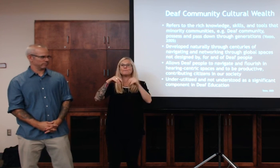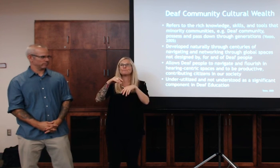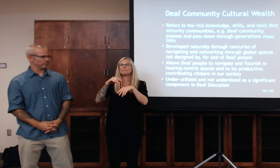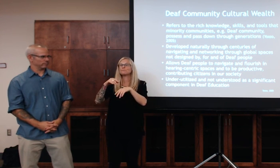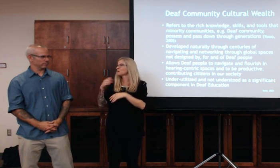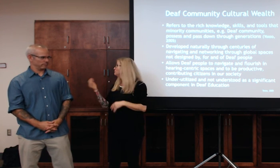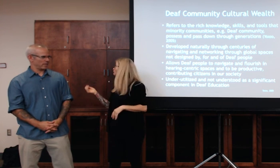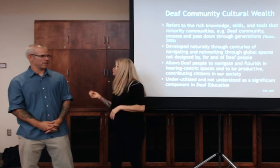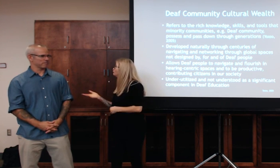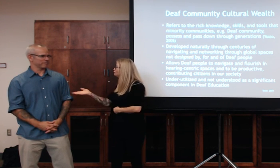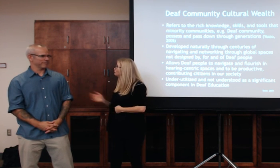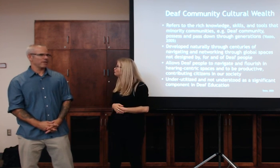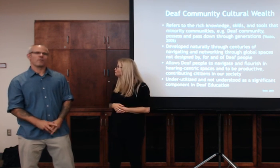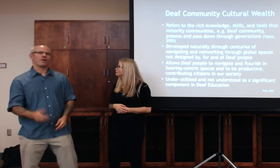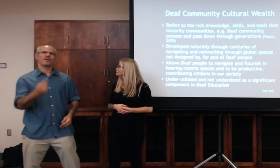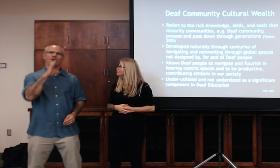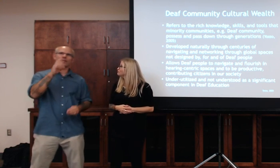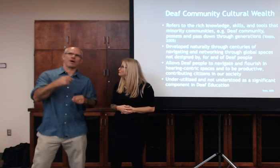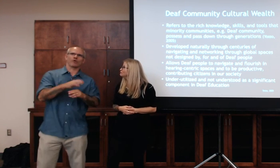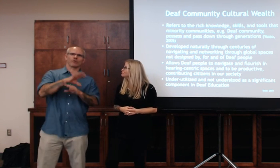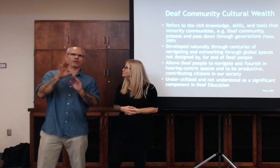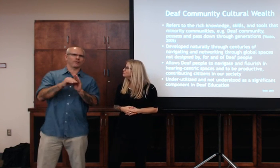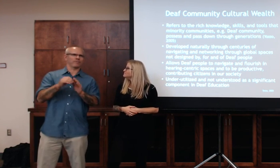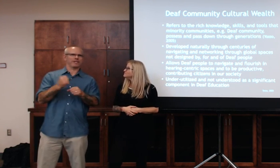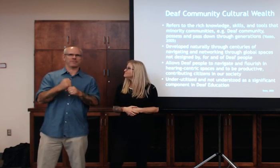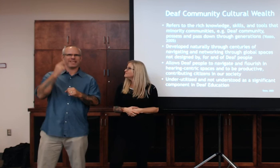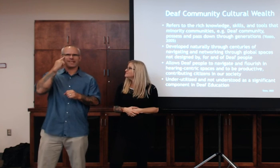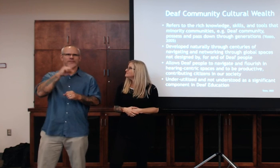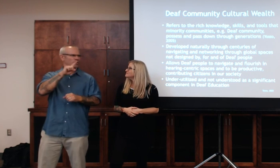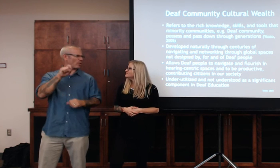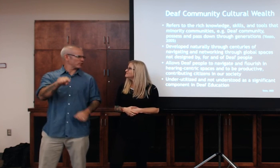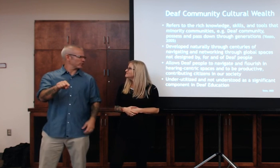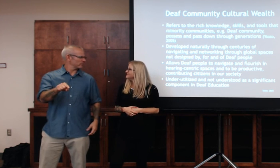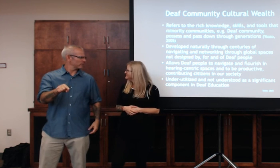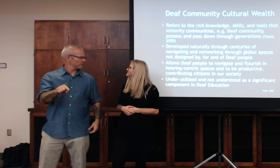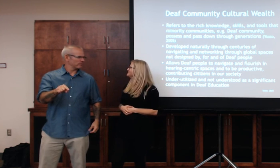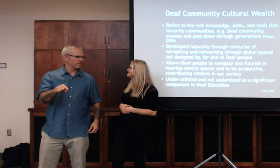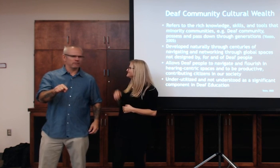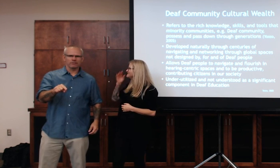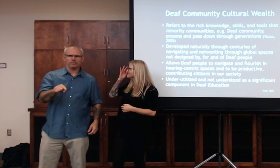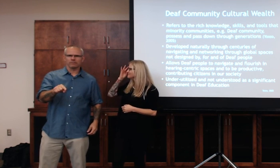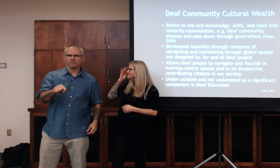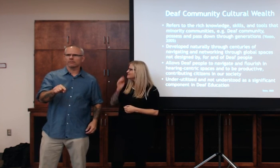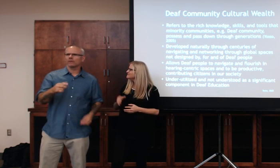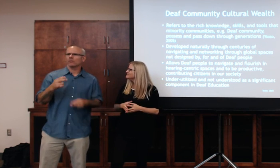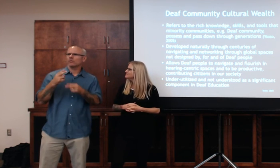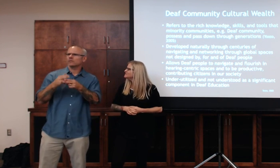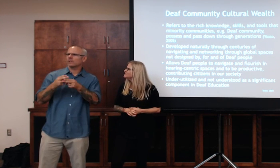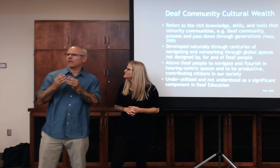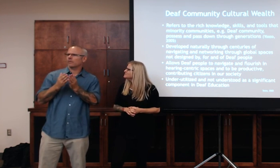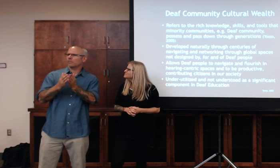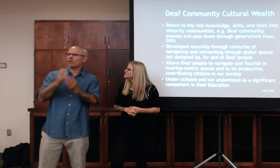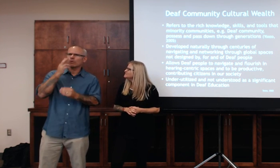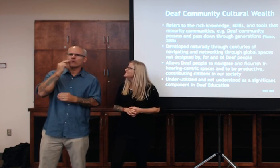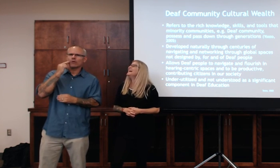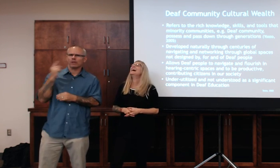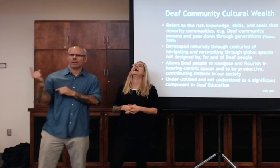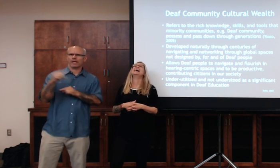So now, you want to add? No, just thinking of curriculum makes me think of a question. What's the name of the boat that Lauren